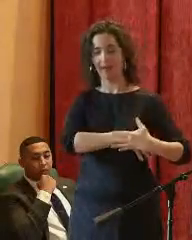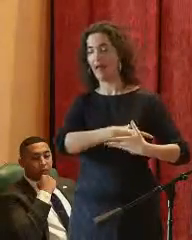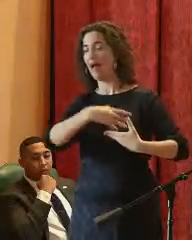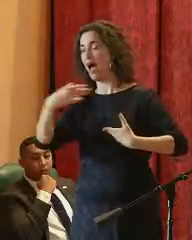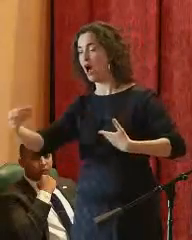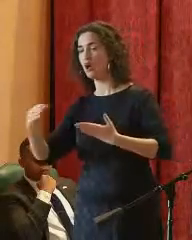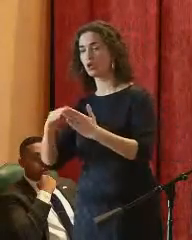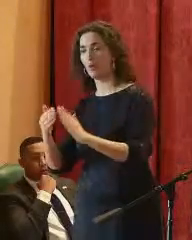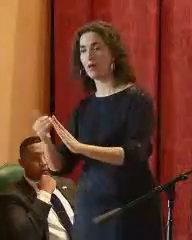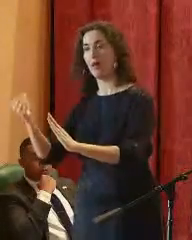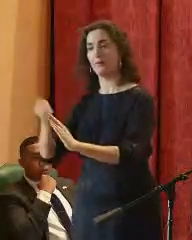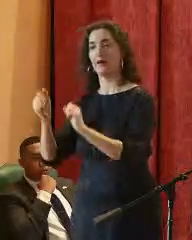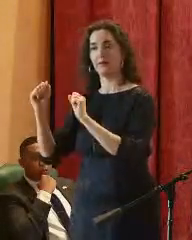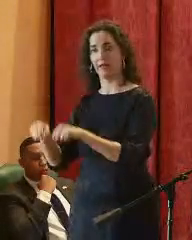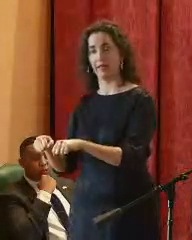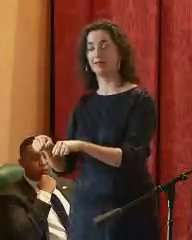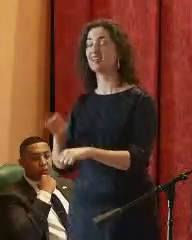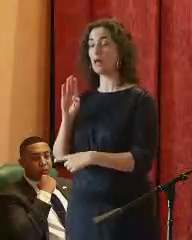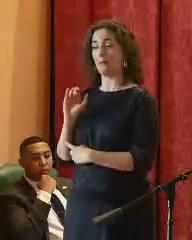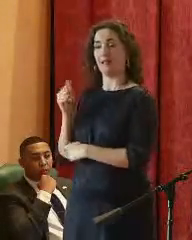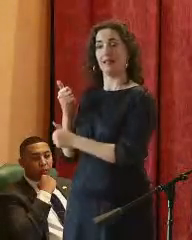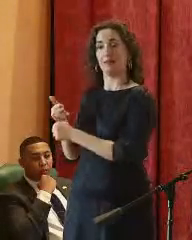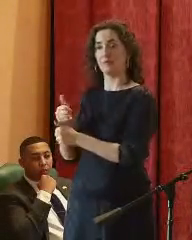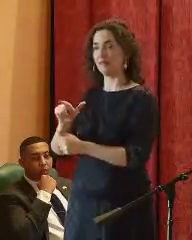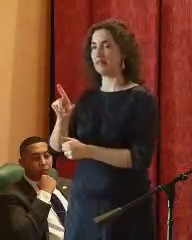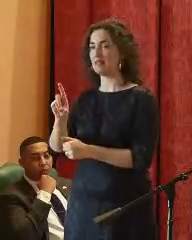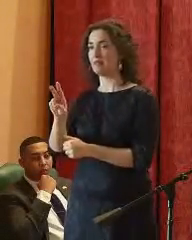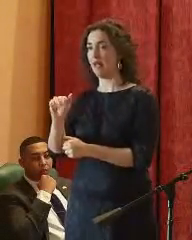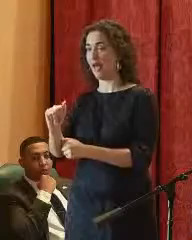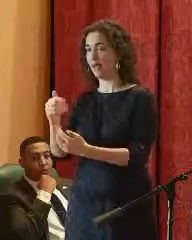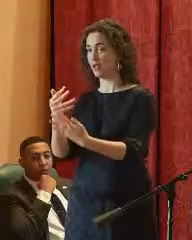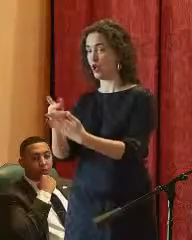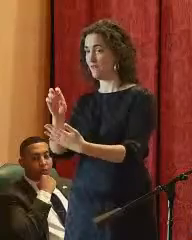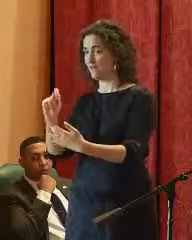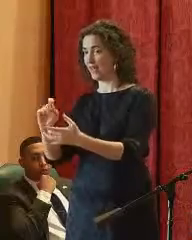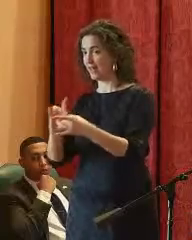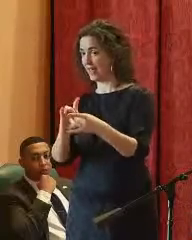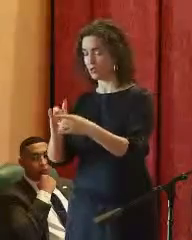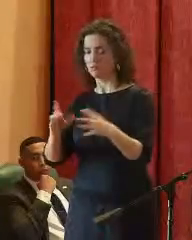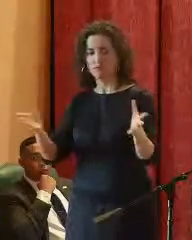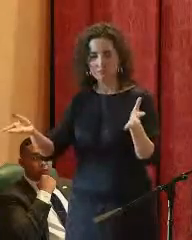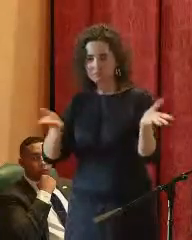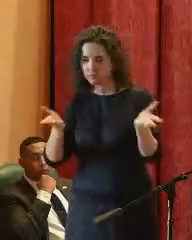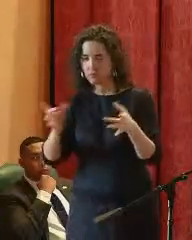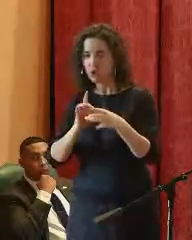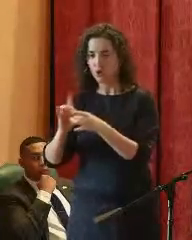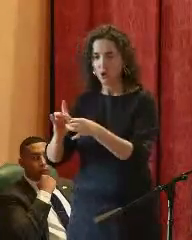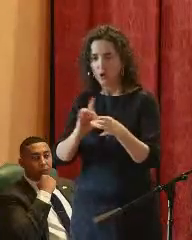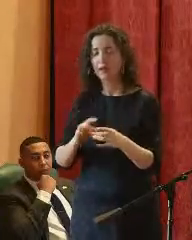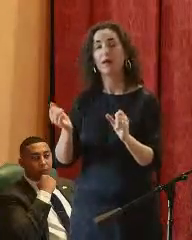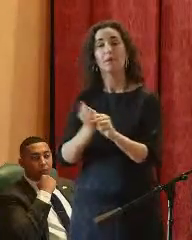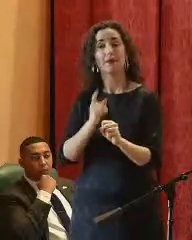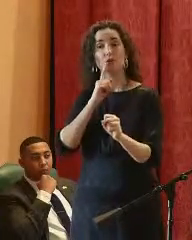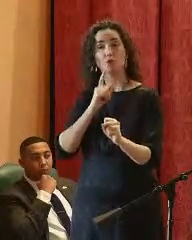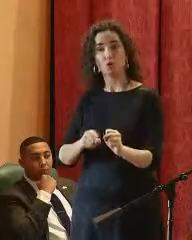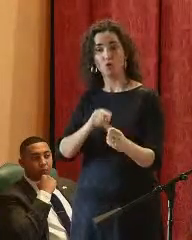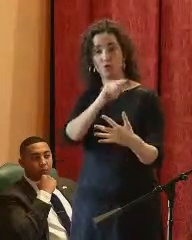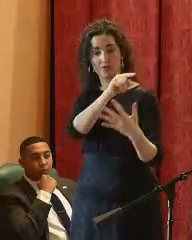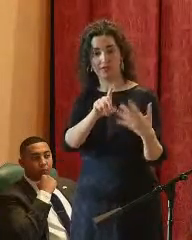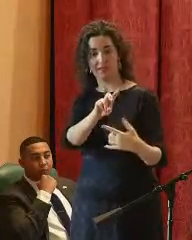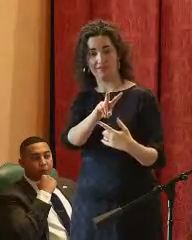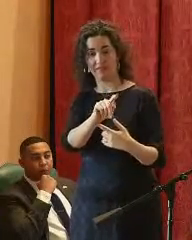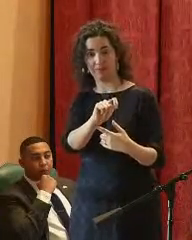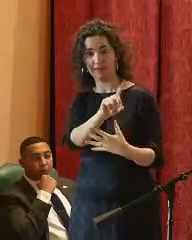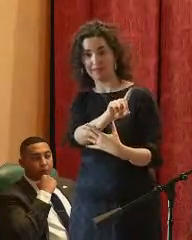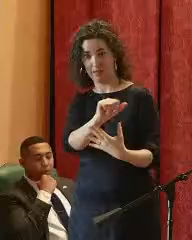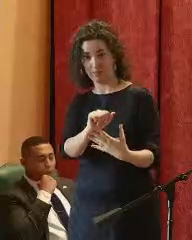the community. And Billy coordinates with our LDVA Incarcerated Veterans Liaison to help make sure that these disabled veterans